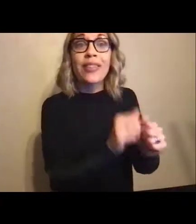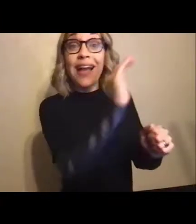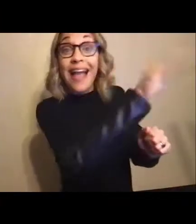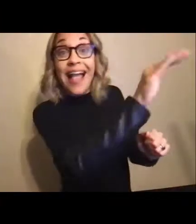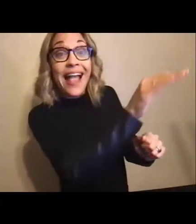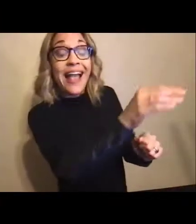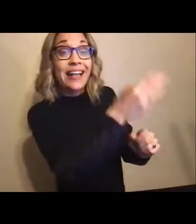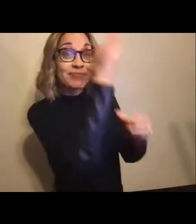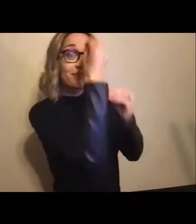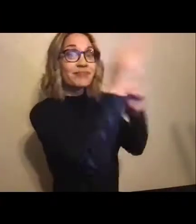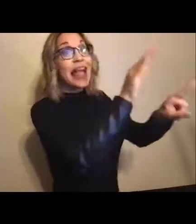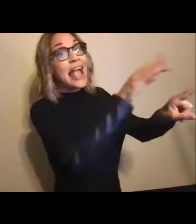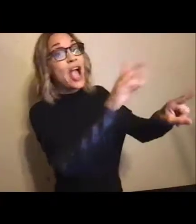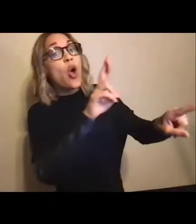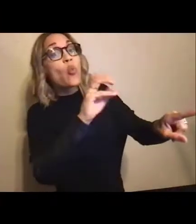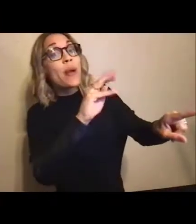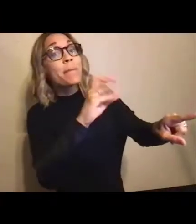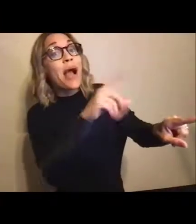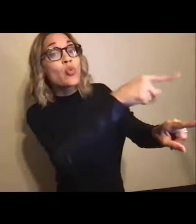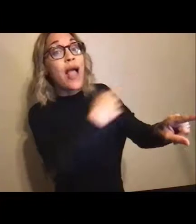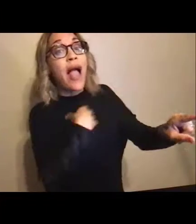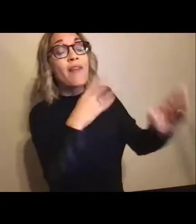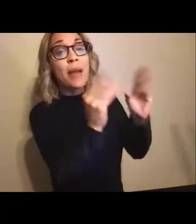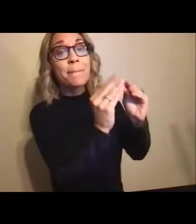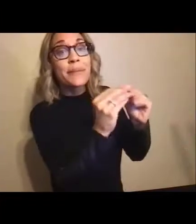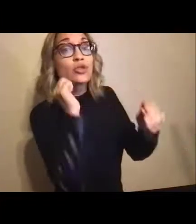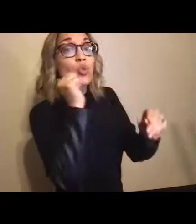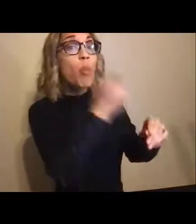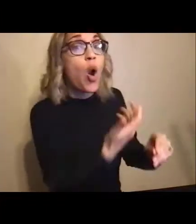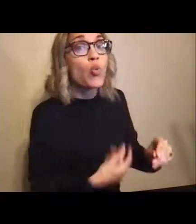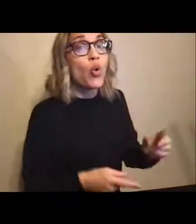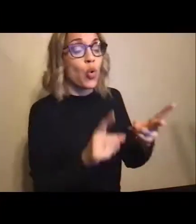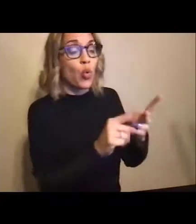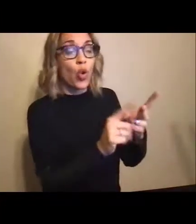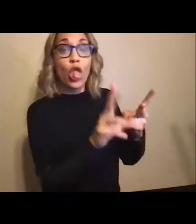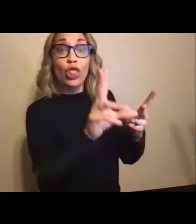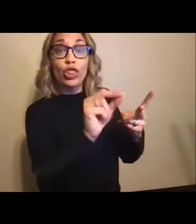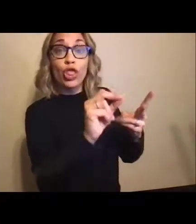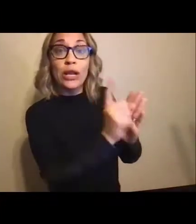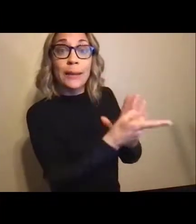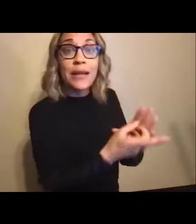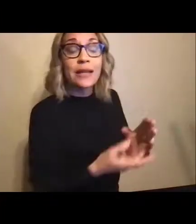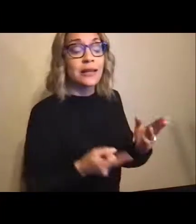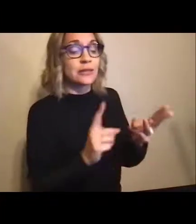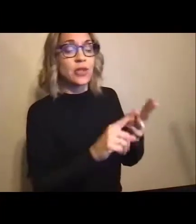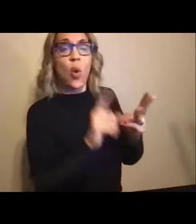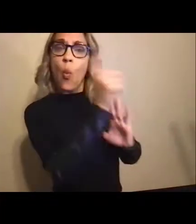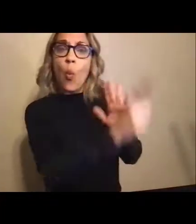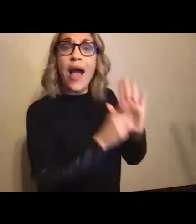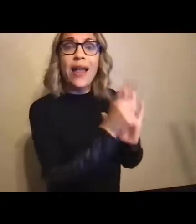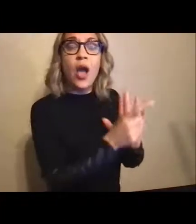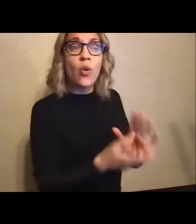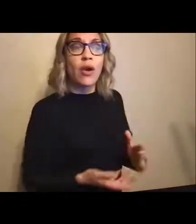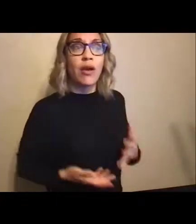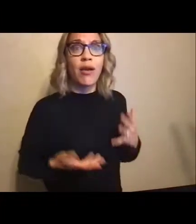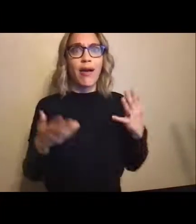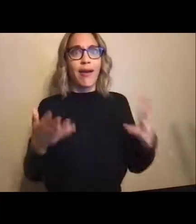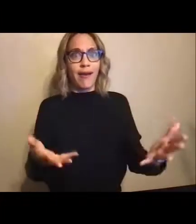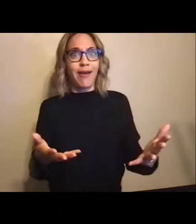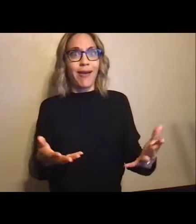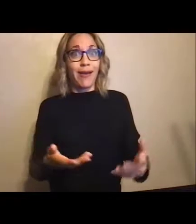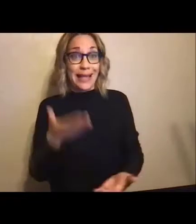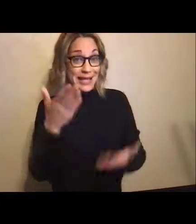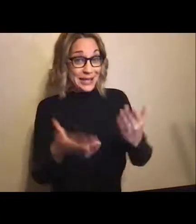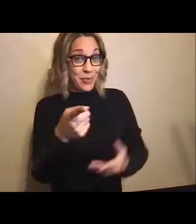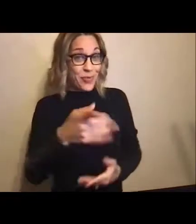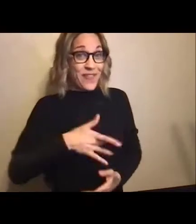notifications sent to yourself or to your client, reminders about appointments, to remind individuals when the